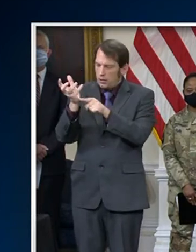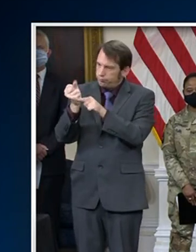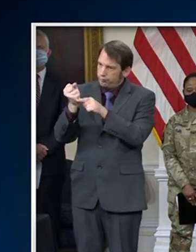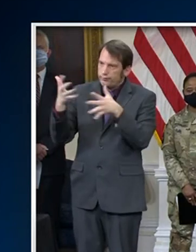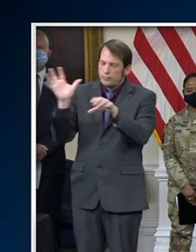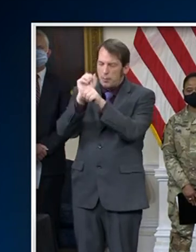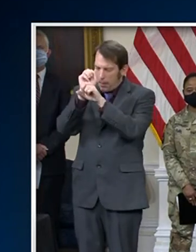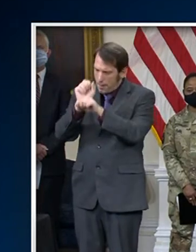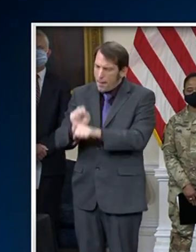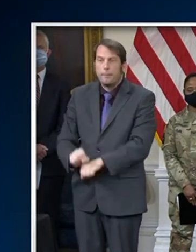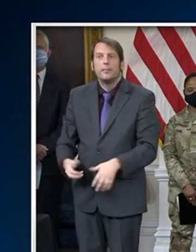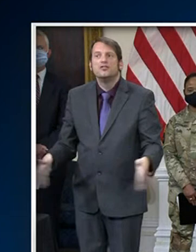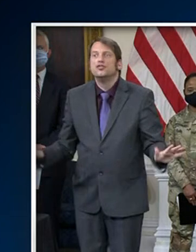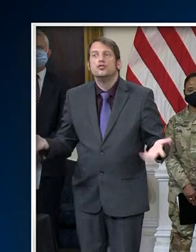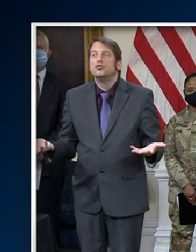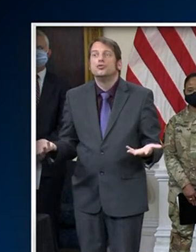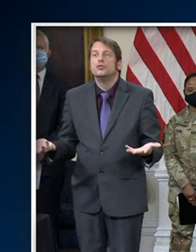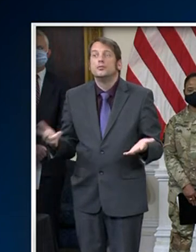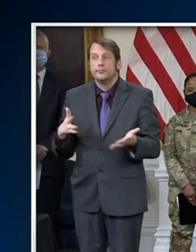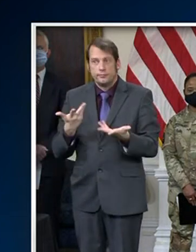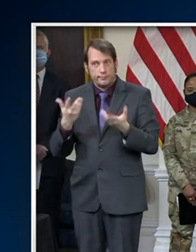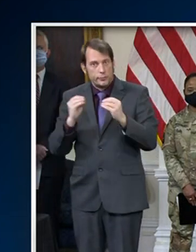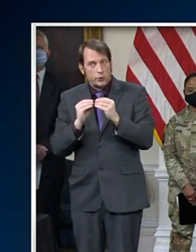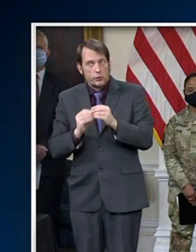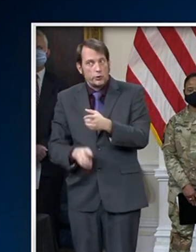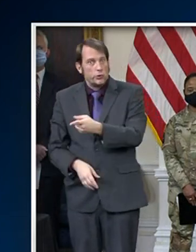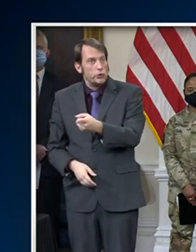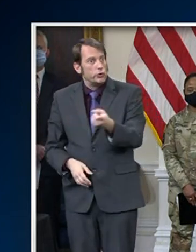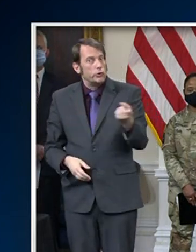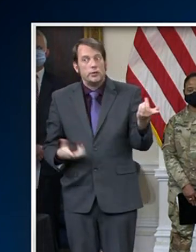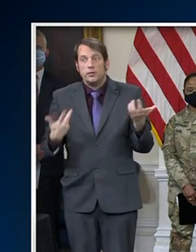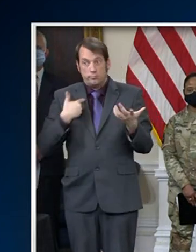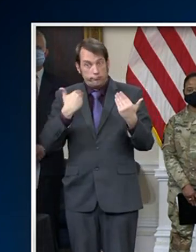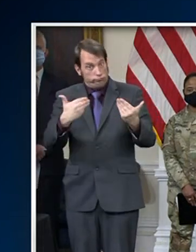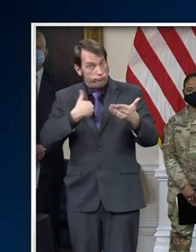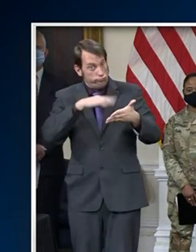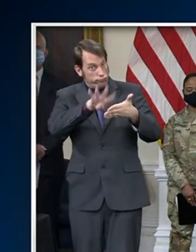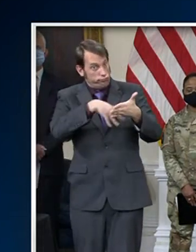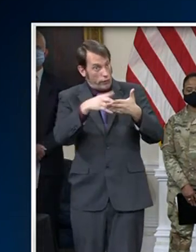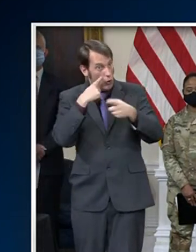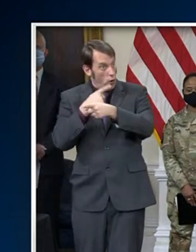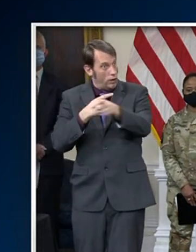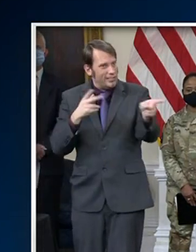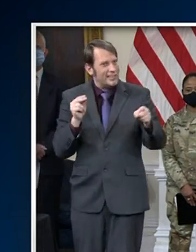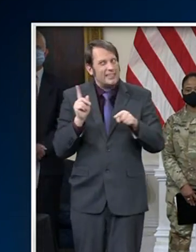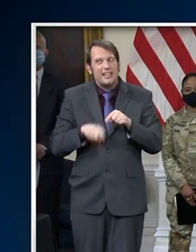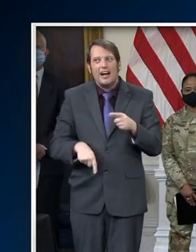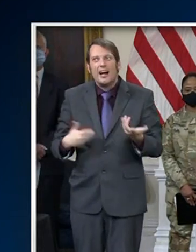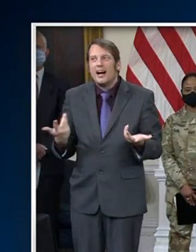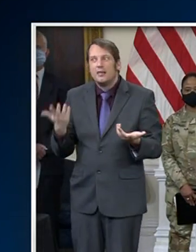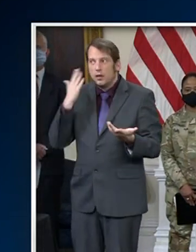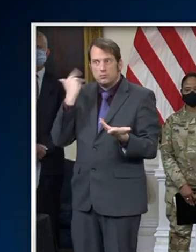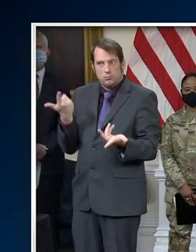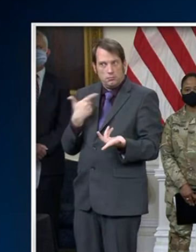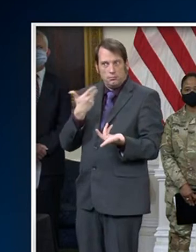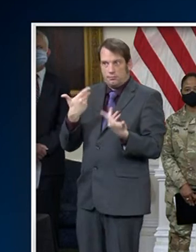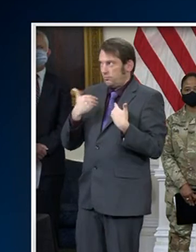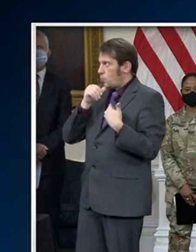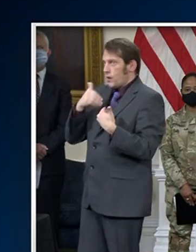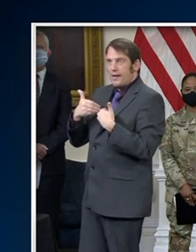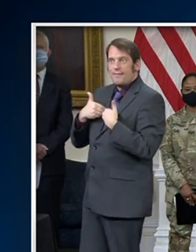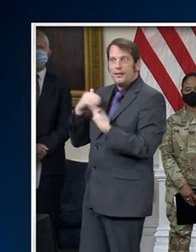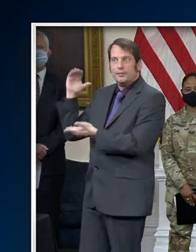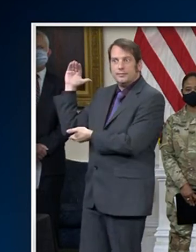We simply cannot schedule appointments for vaccines that we do not yet know that we